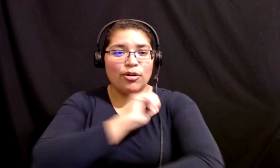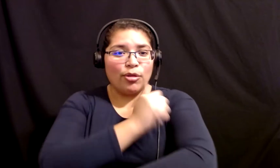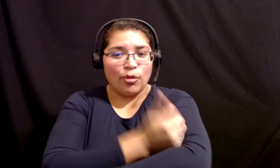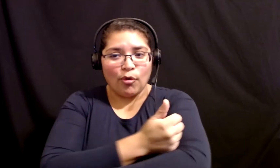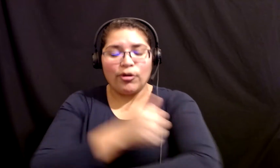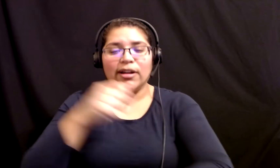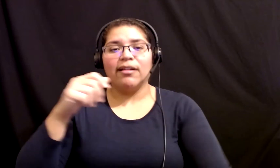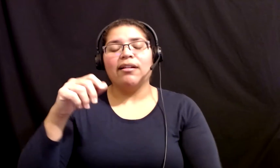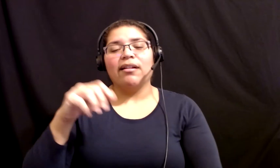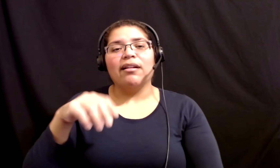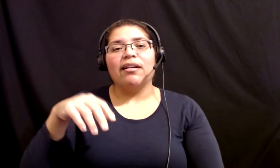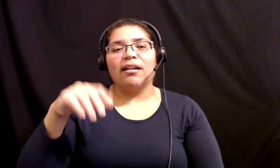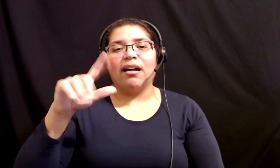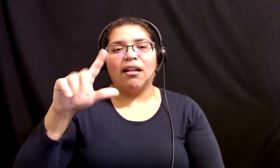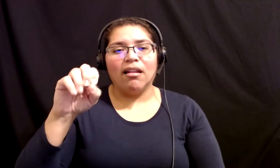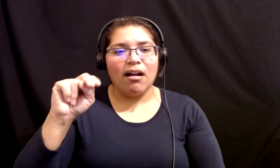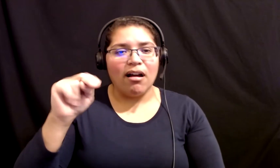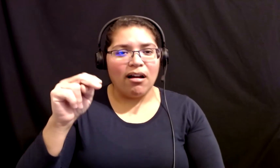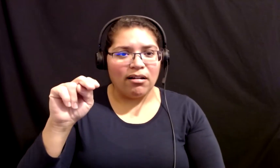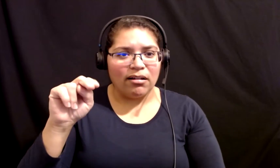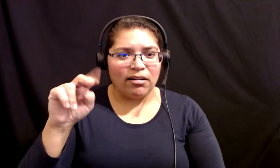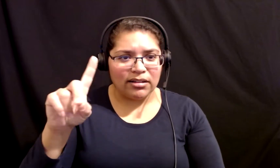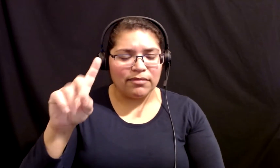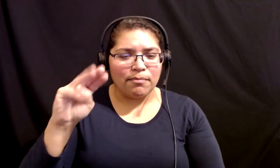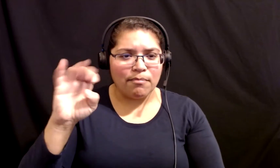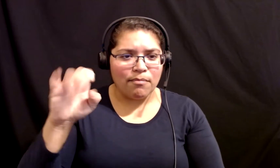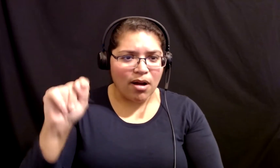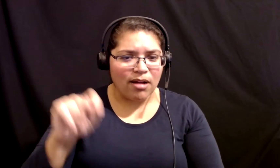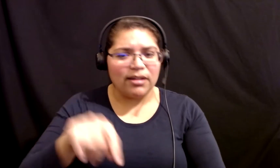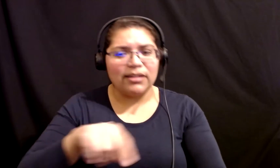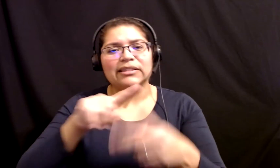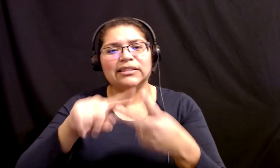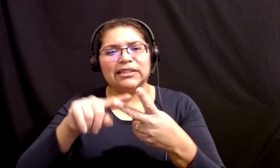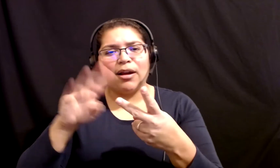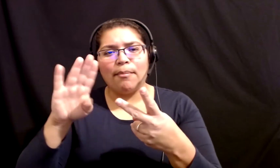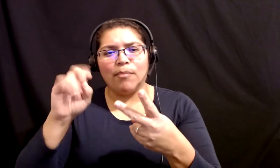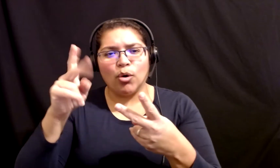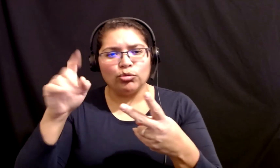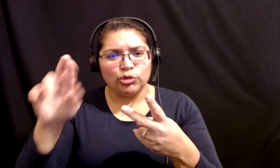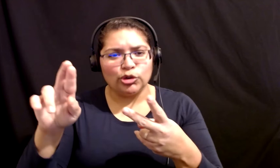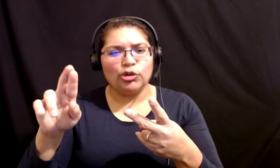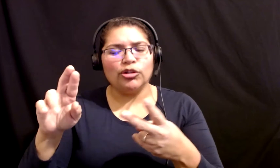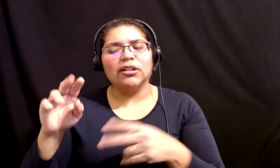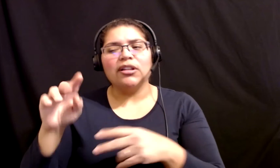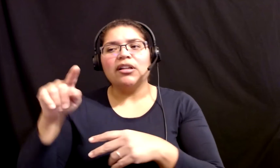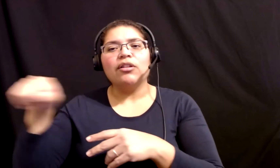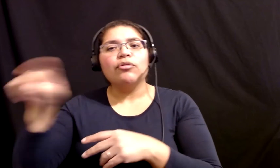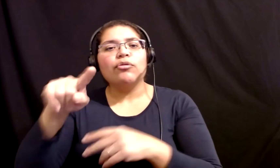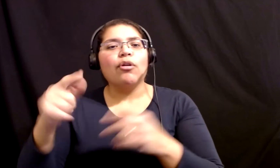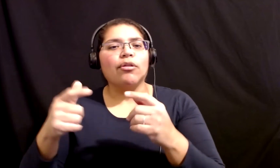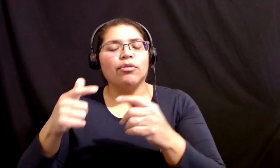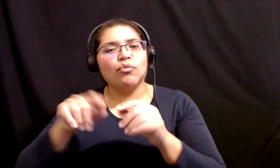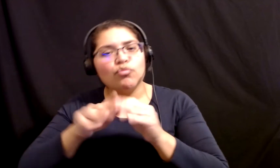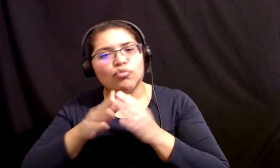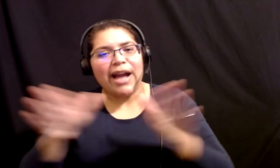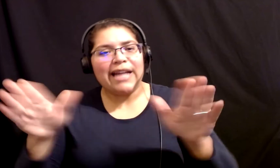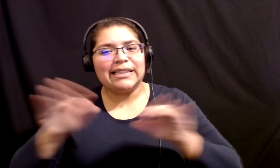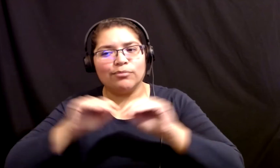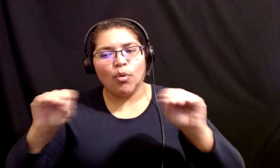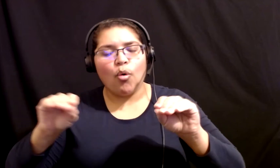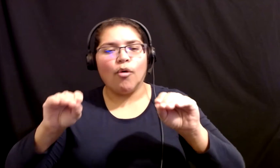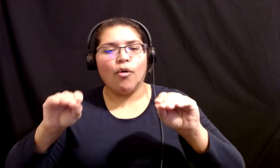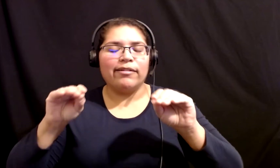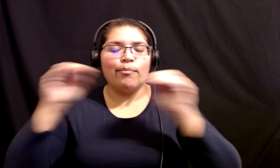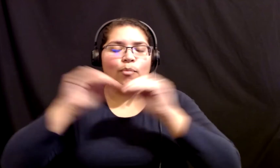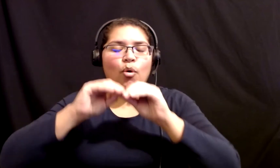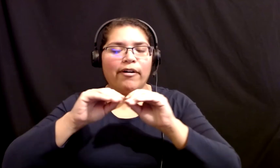City of Boulder are probably helping the most or the widest diversity of individuals as far